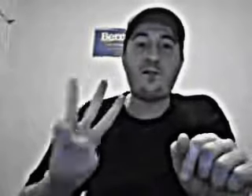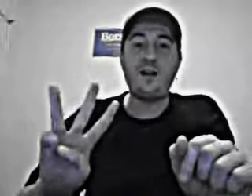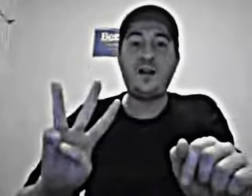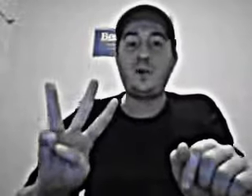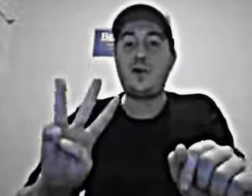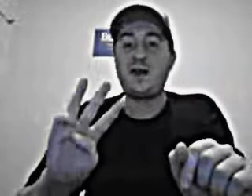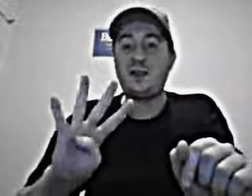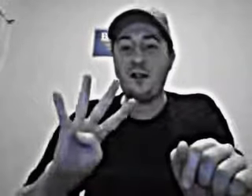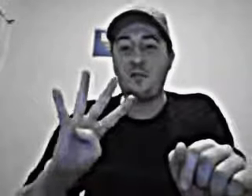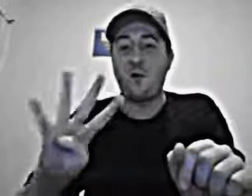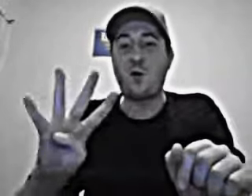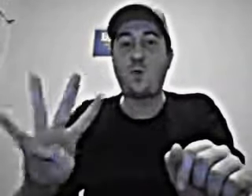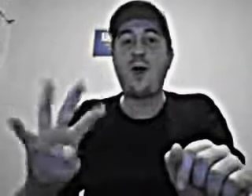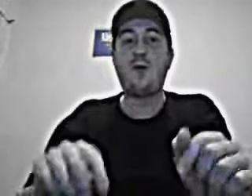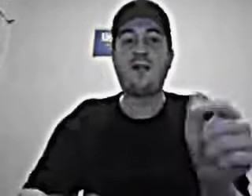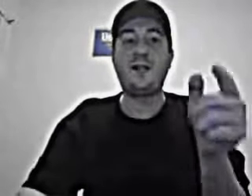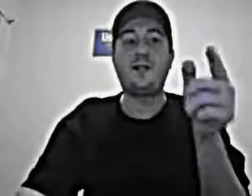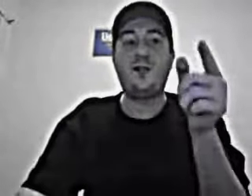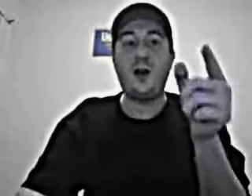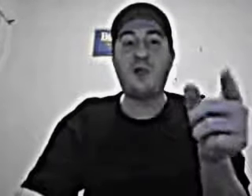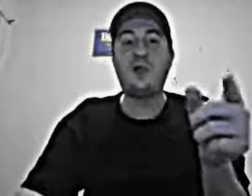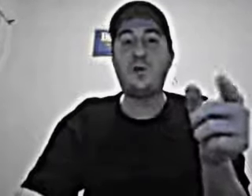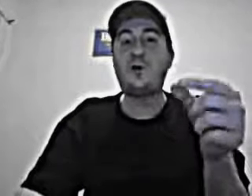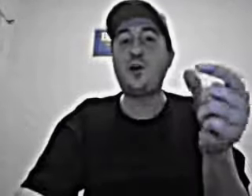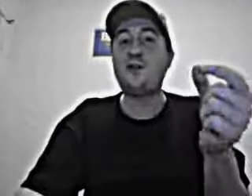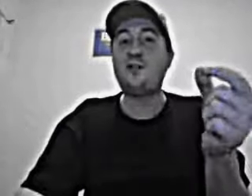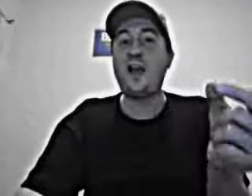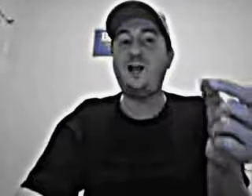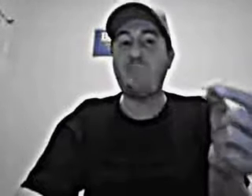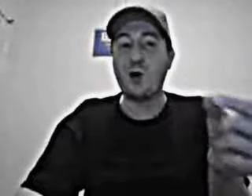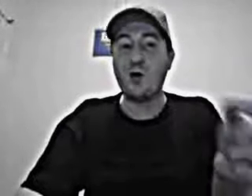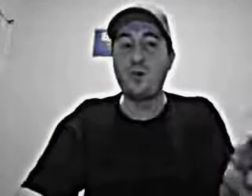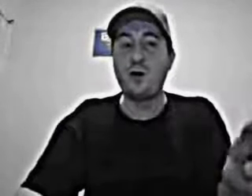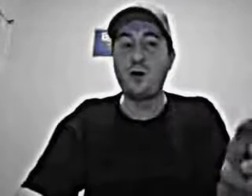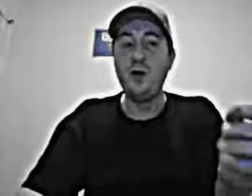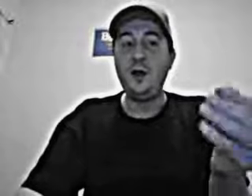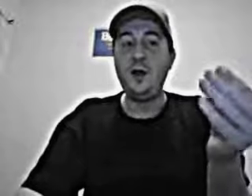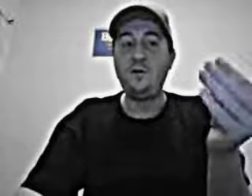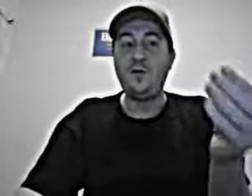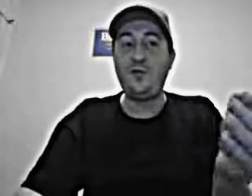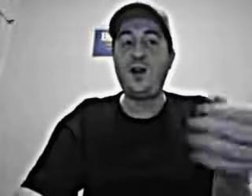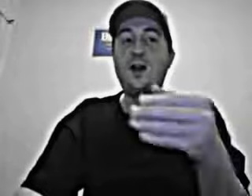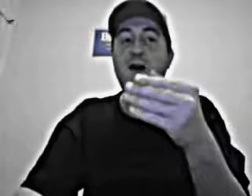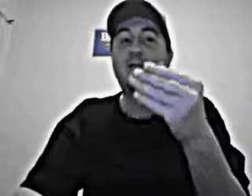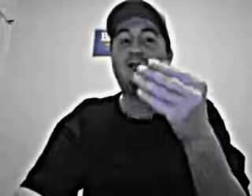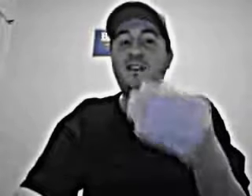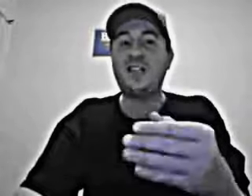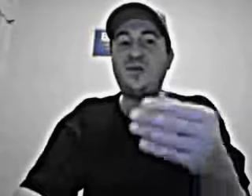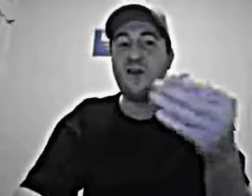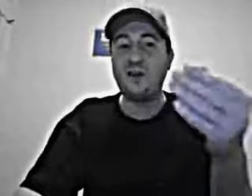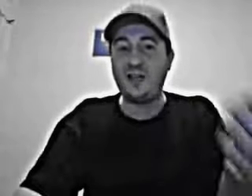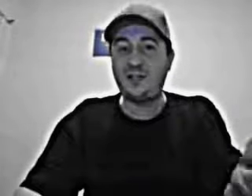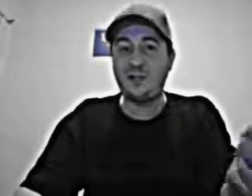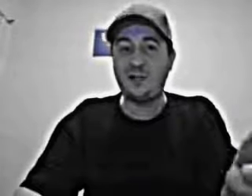three Democrats and four Republicans the other Democrat is Ed Perlmutter of Colorado's seventh district